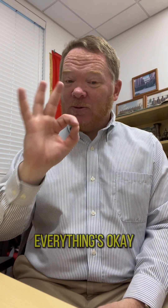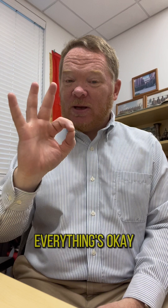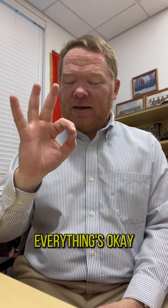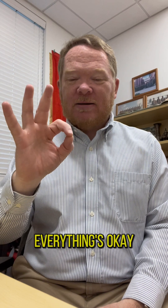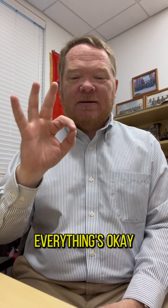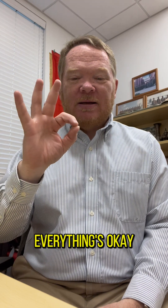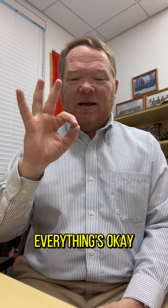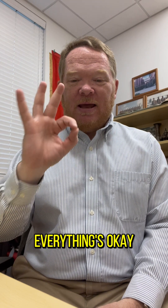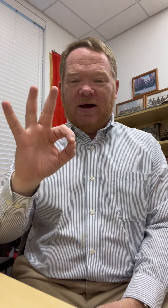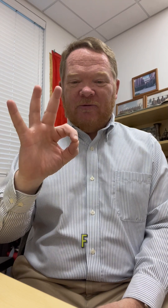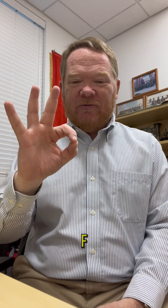okay. F.